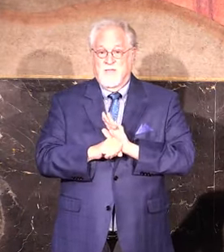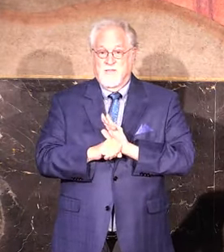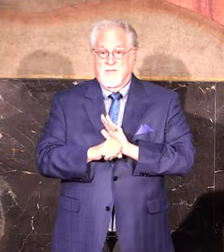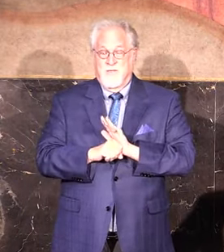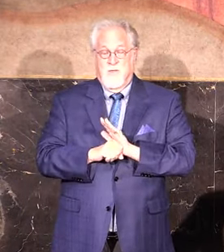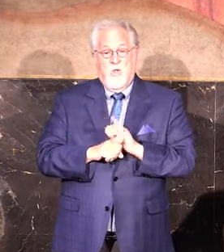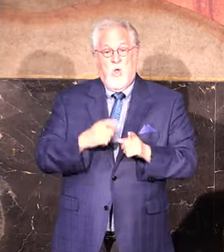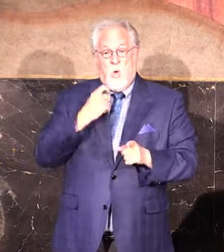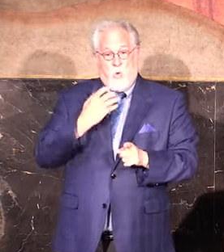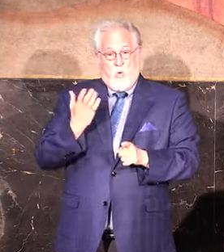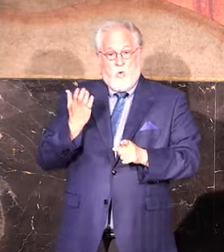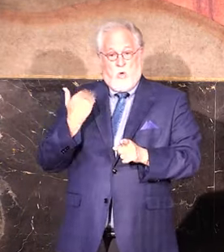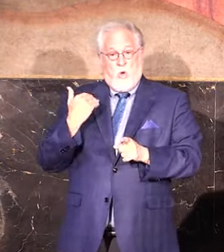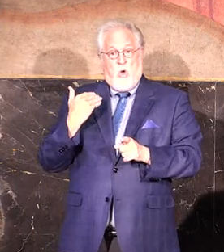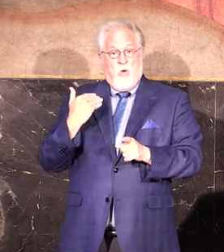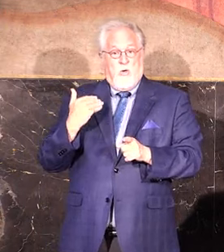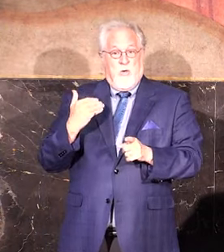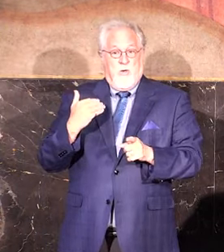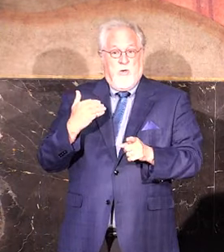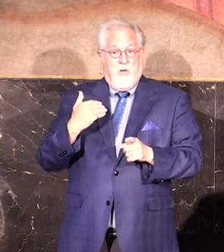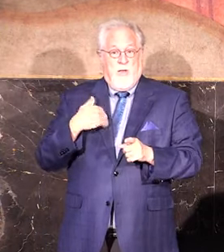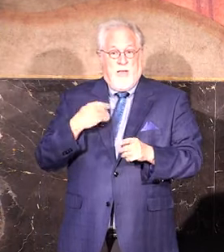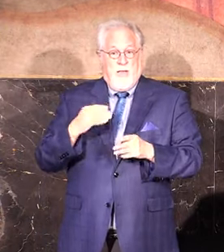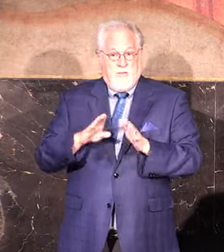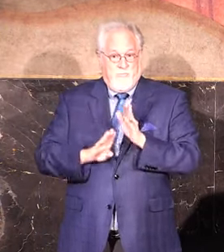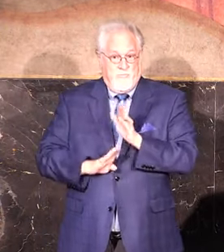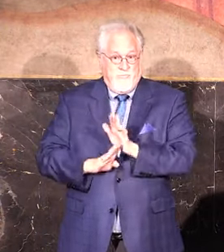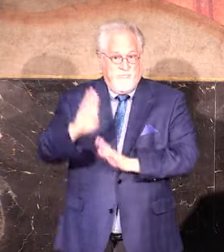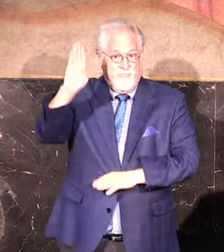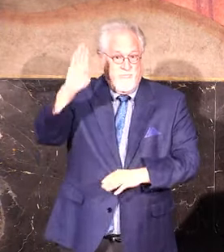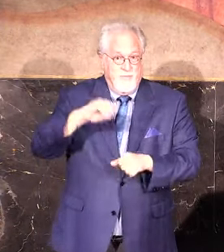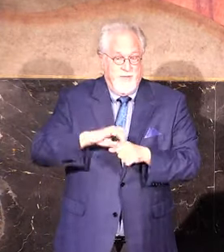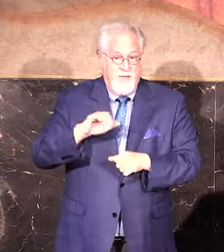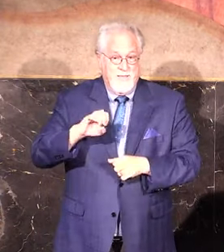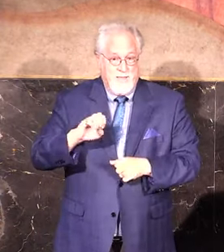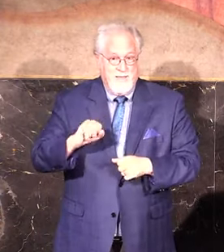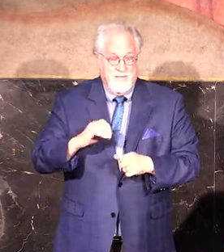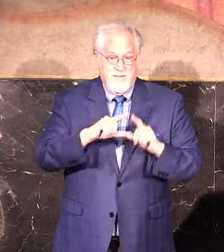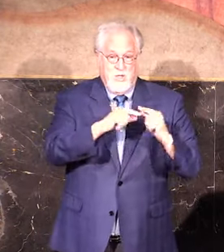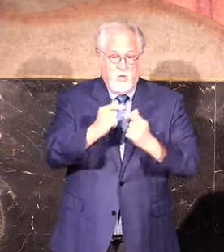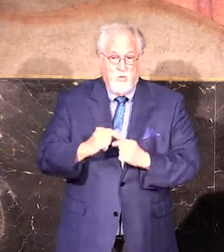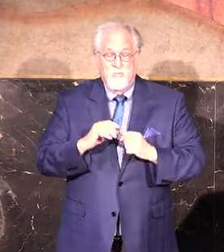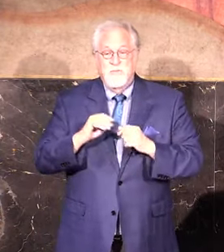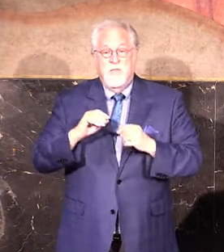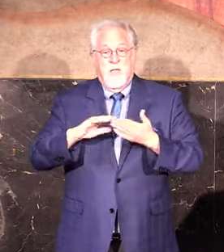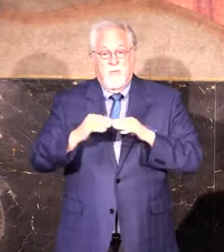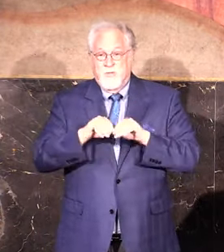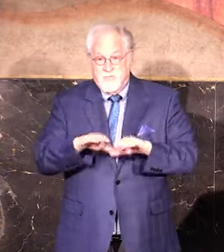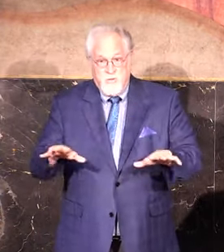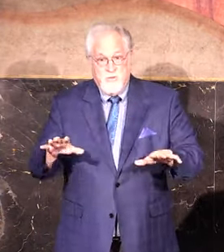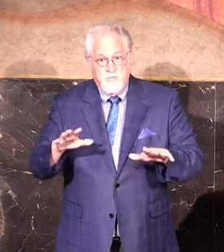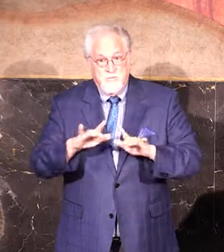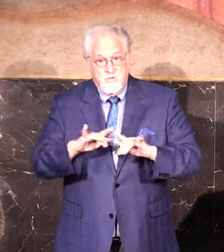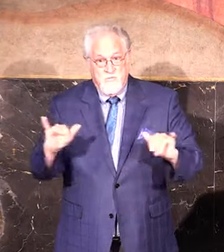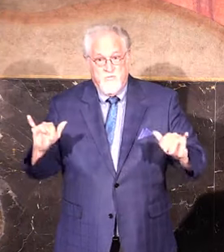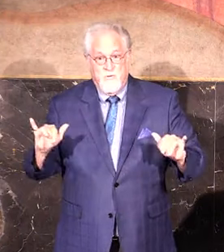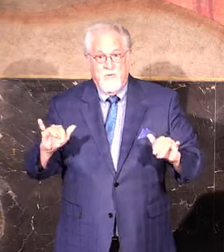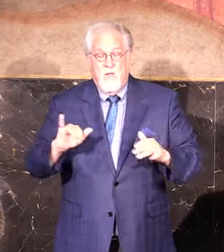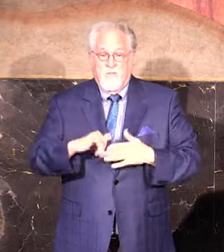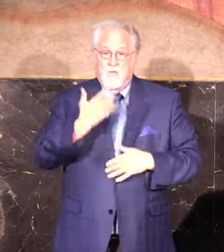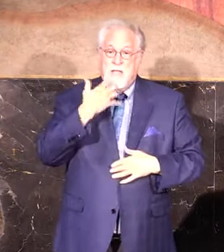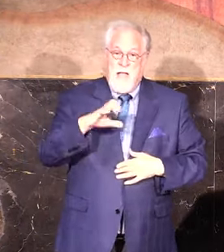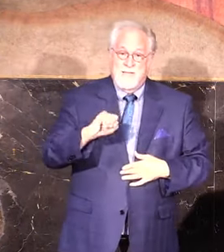time had significant growth rates in cases and clusters and community spread and so forth, those so-called hot